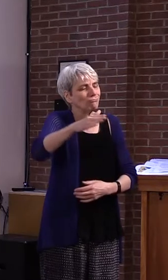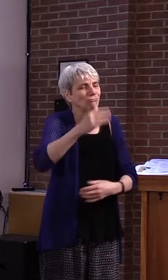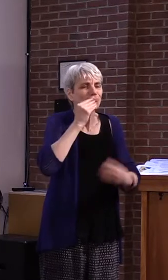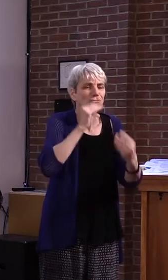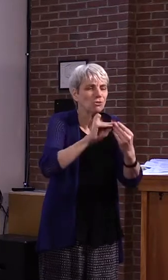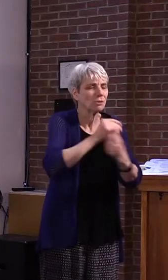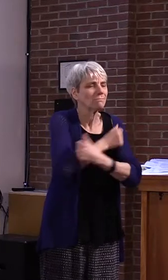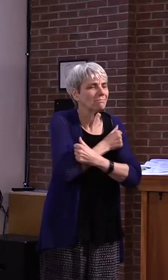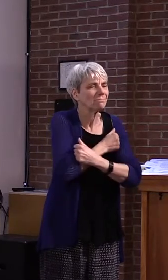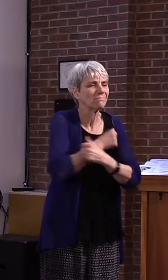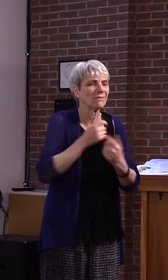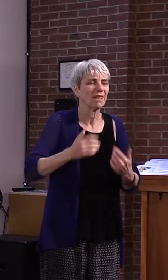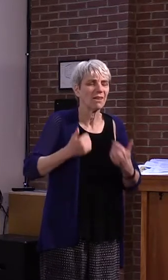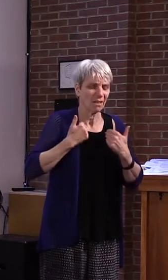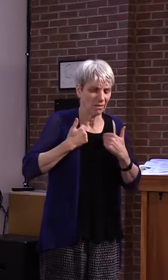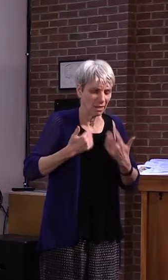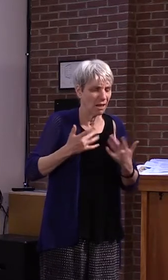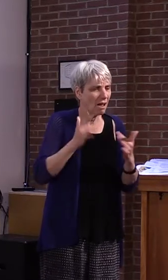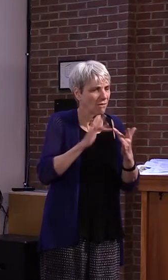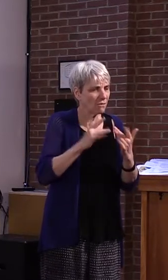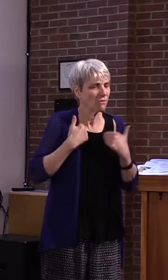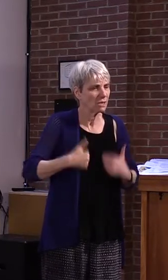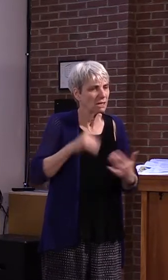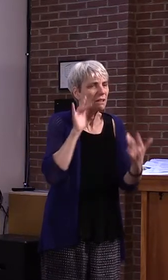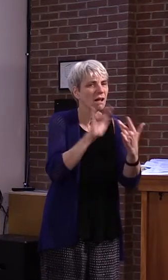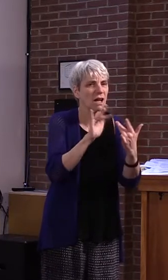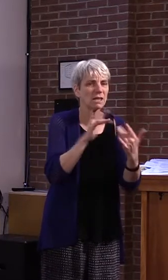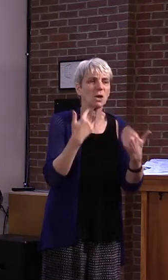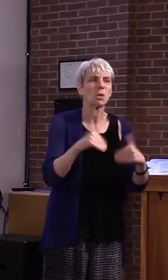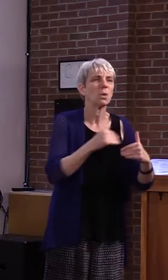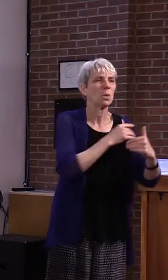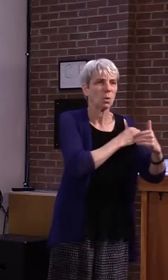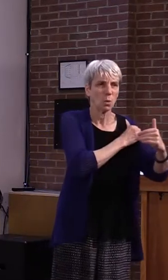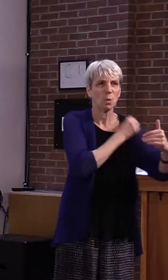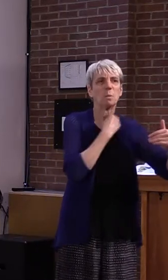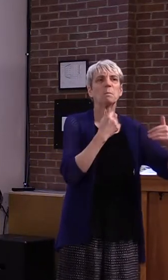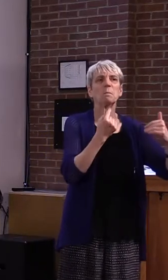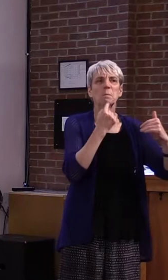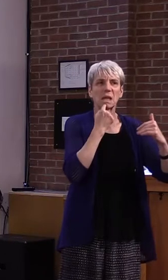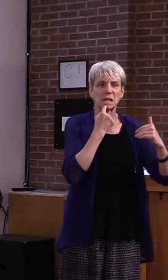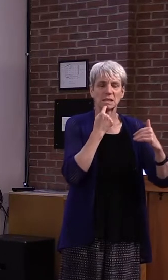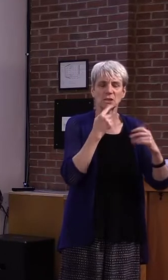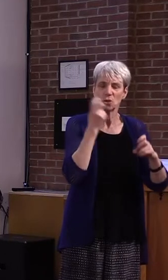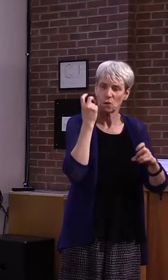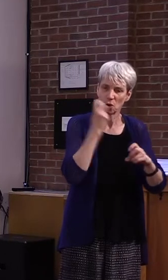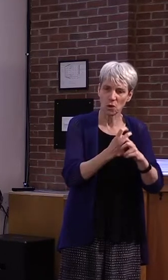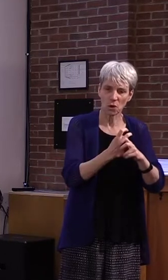of individuals at long-term care facilities. And as you know,